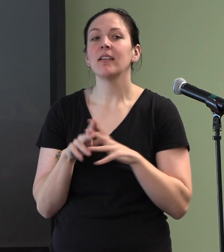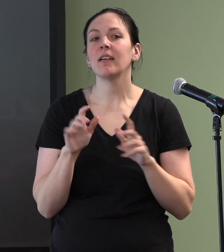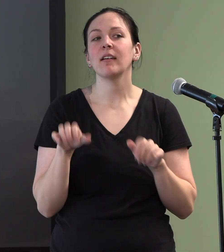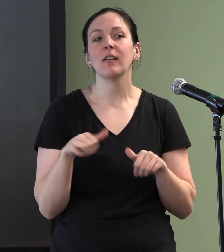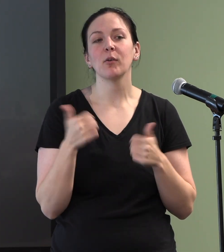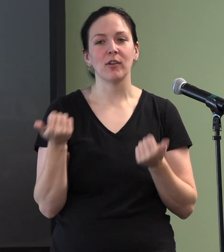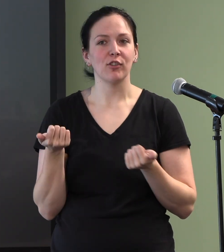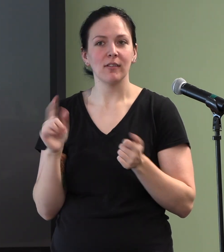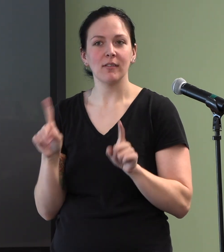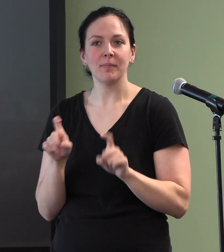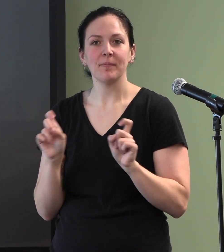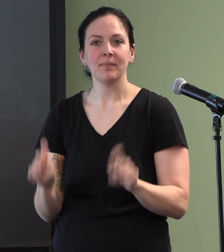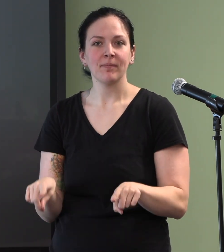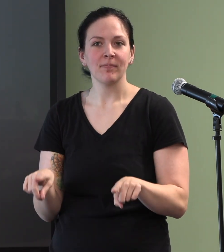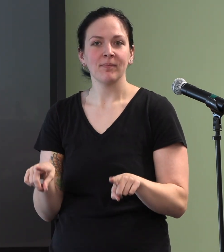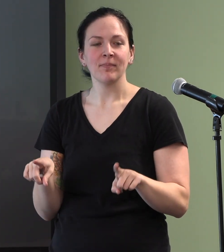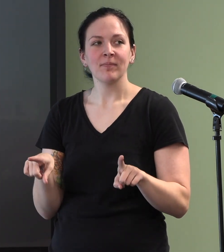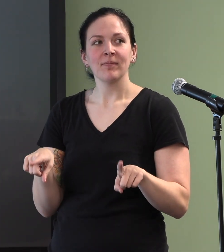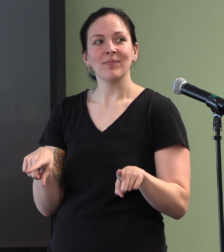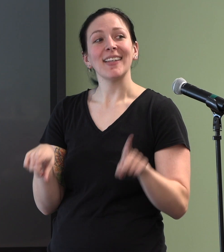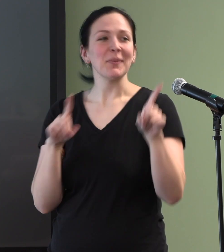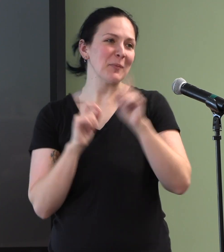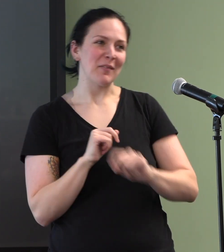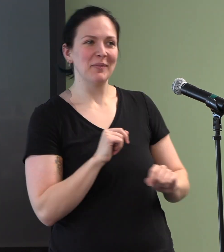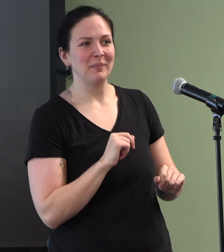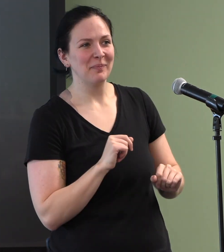Any other questions? Yes, Ms. Pava.